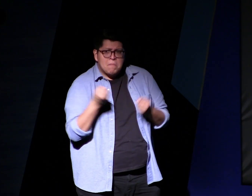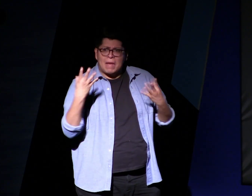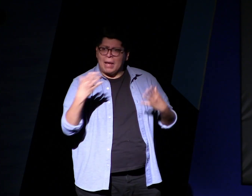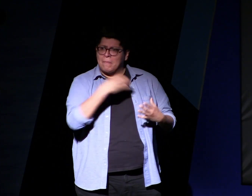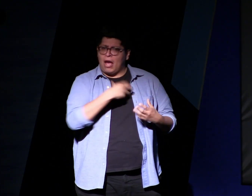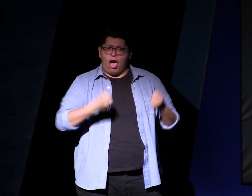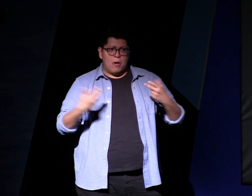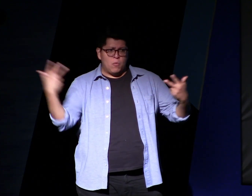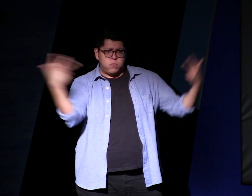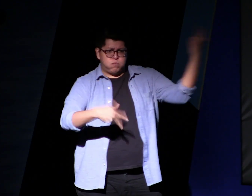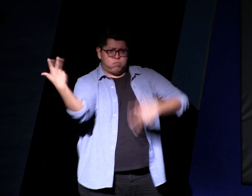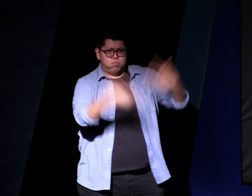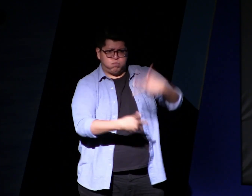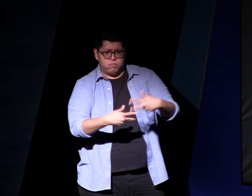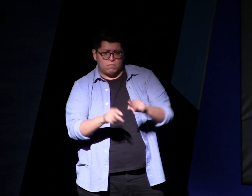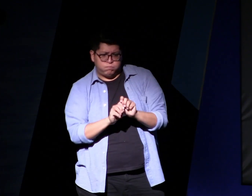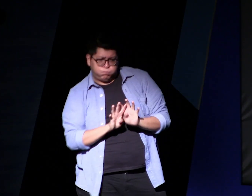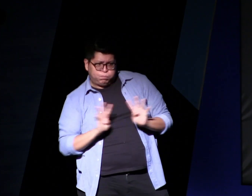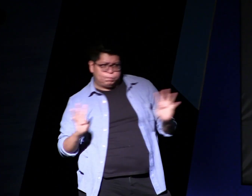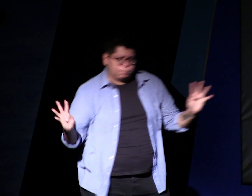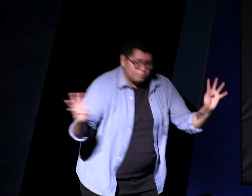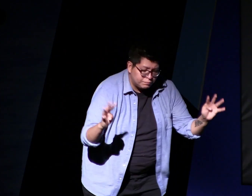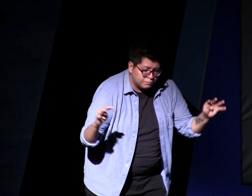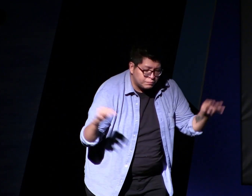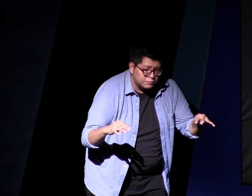A few moments later, many police arrived on the scene.